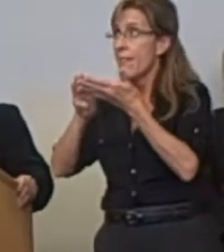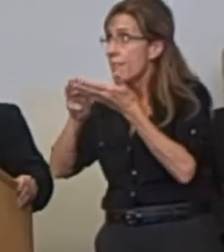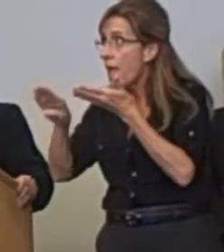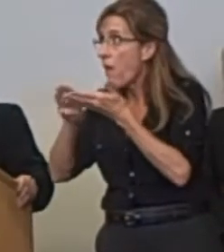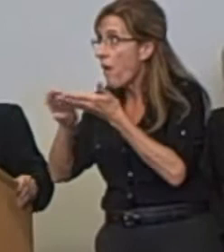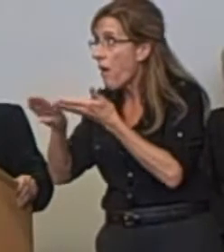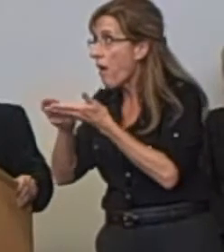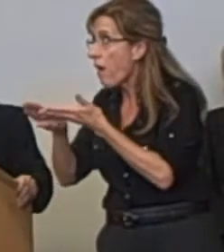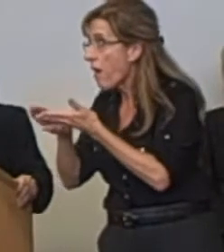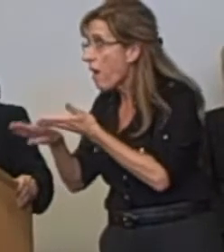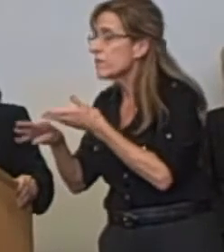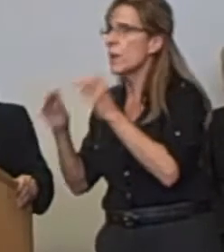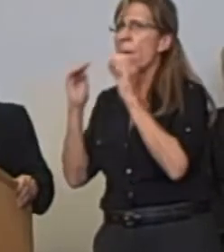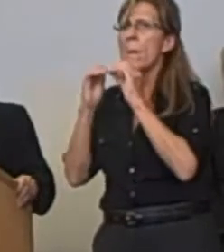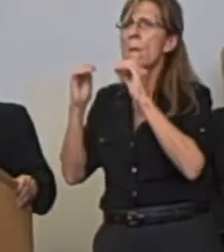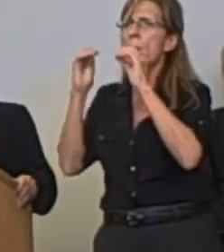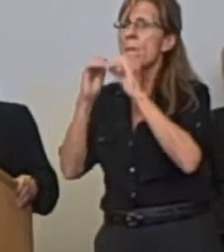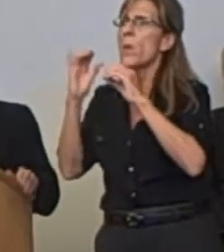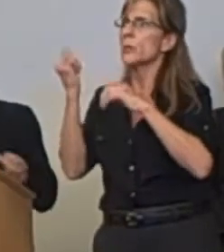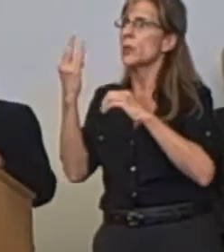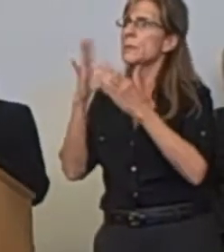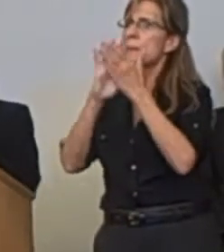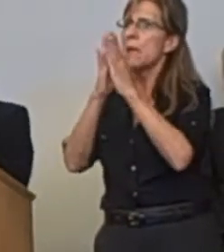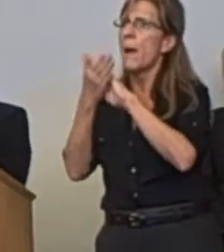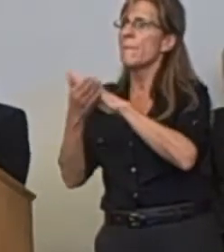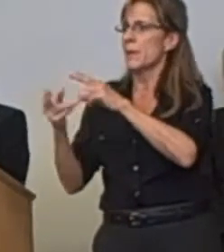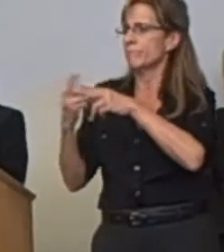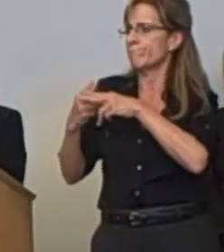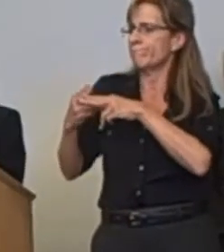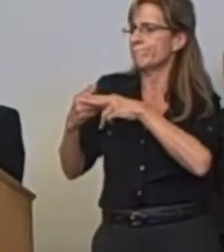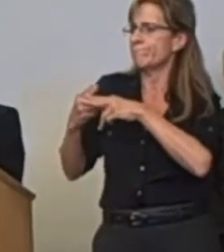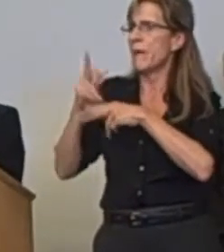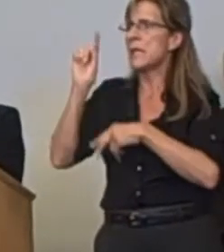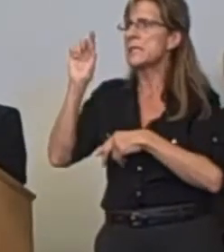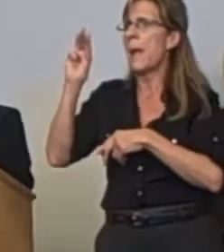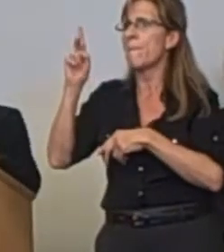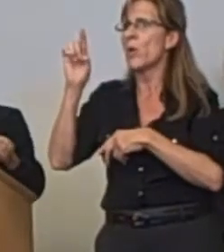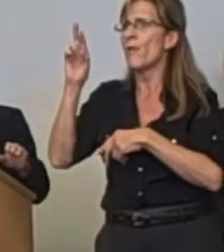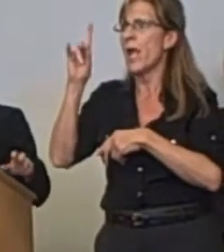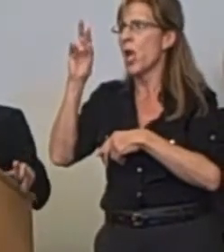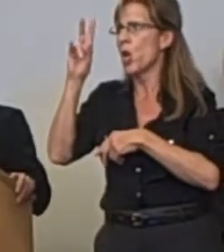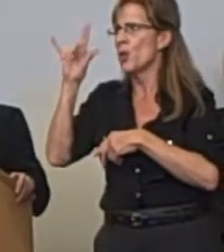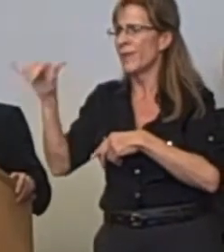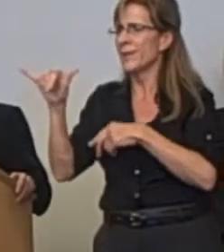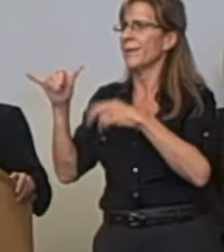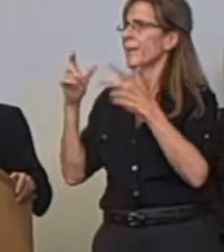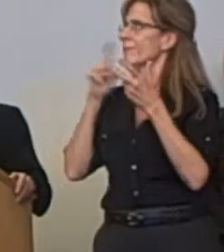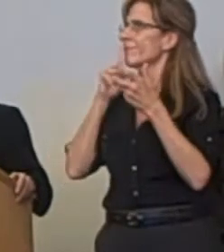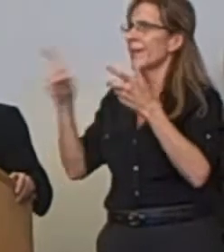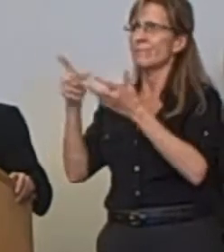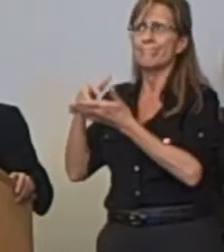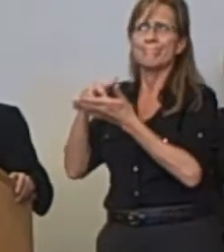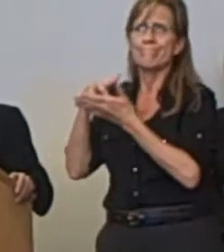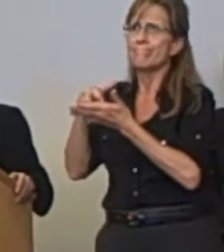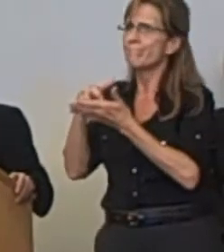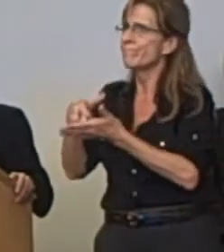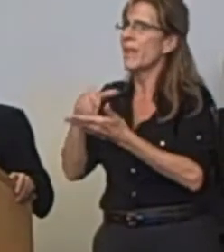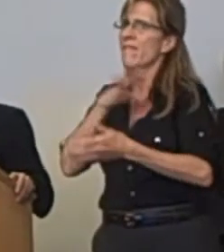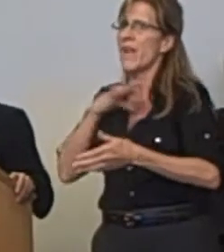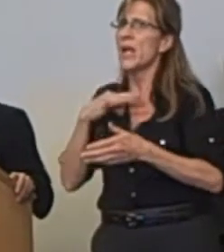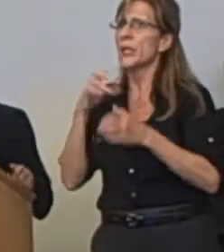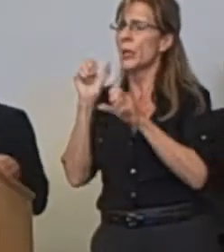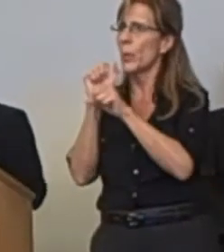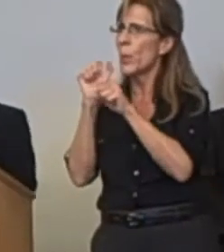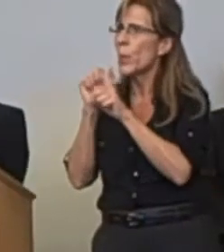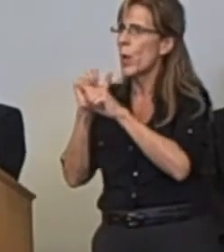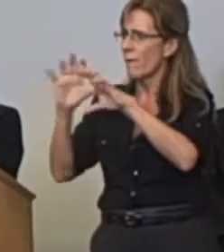made temporary, undermining the stability of a faculty workforce who really should be there to